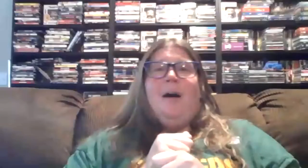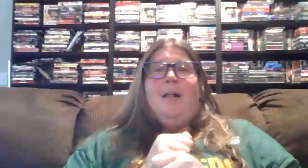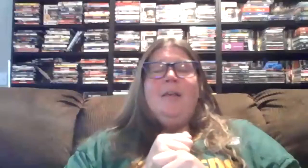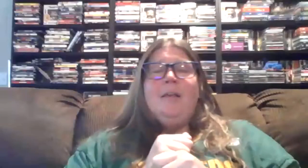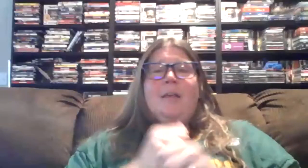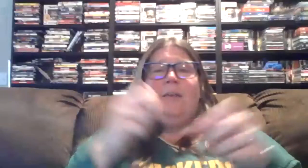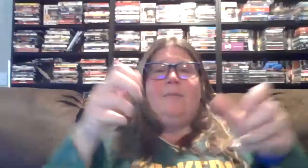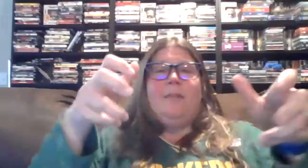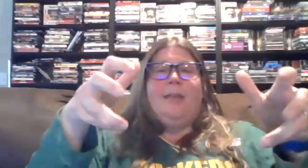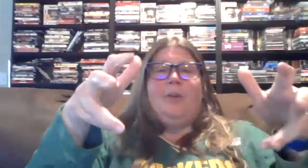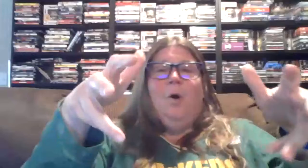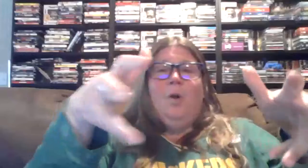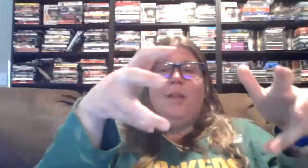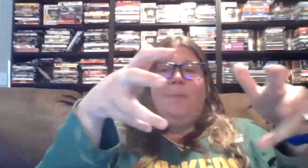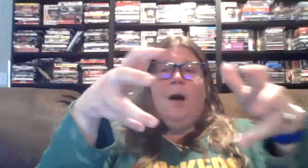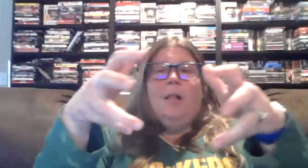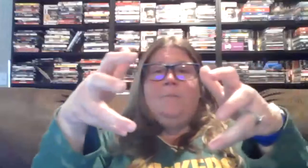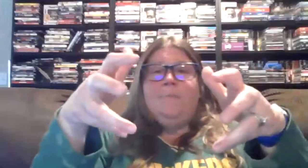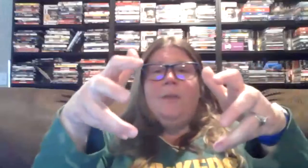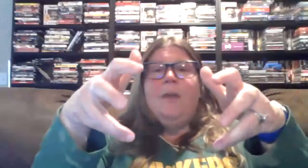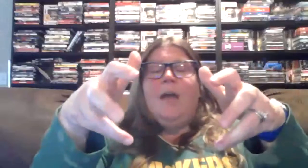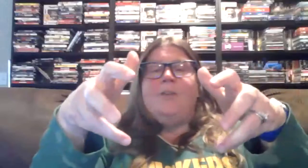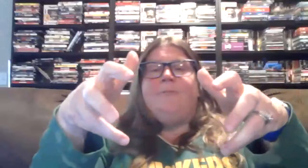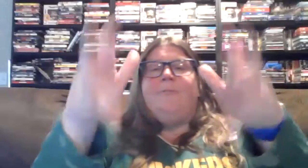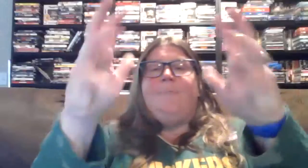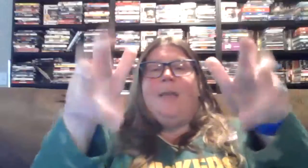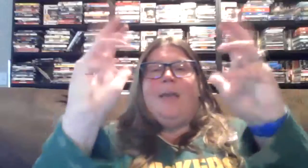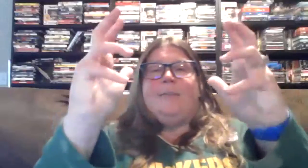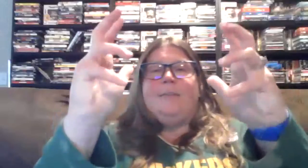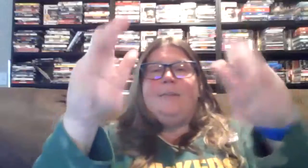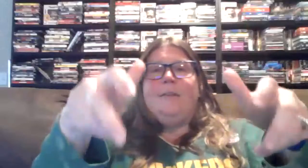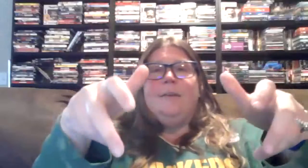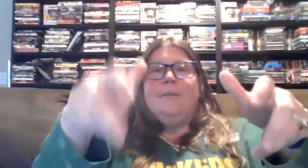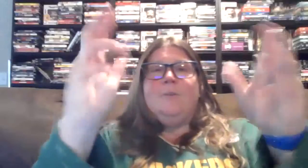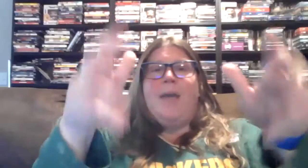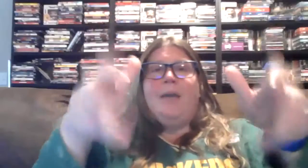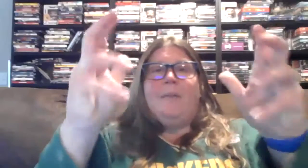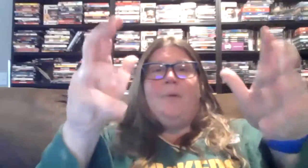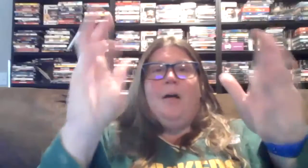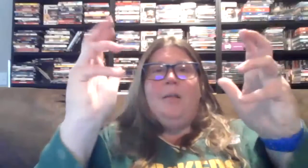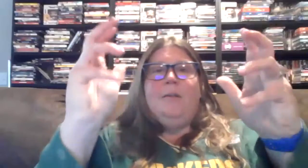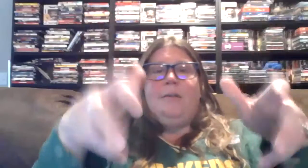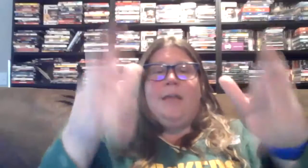Basketball is like you're holding a ball and you're flipping it. So basketball is like